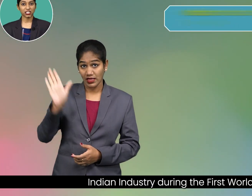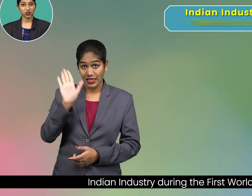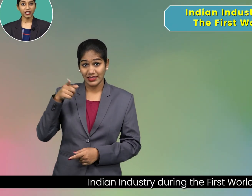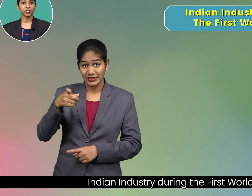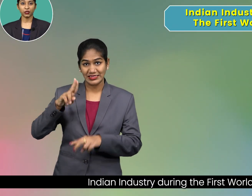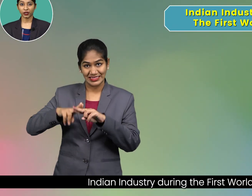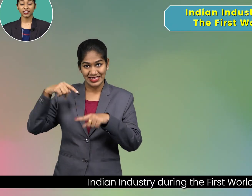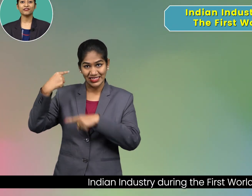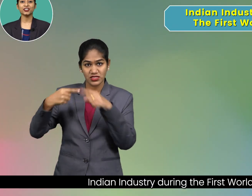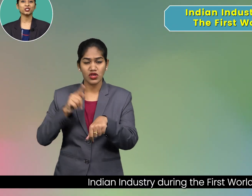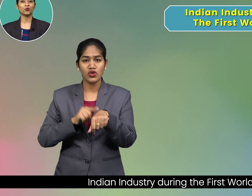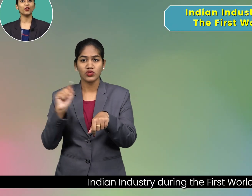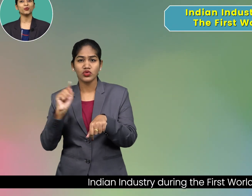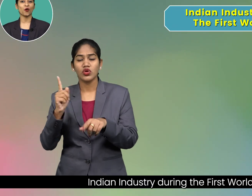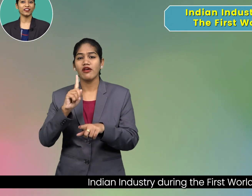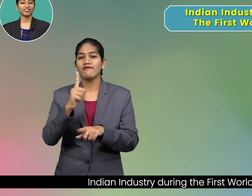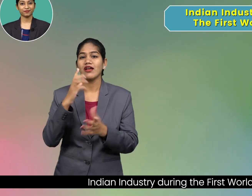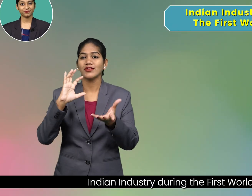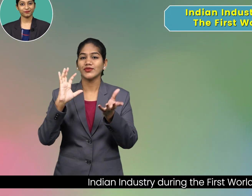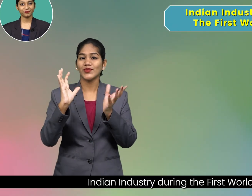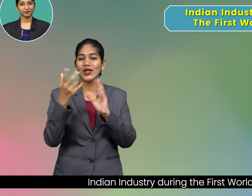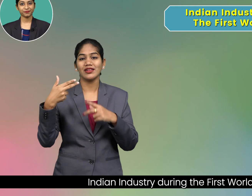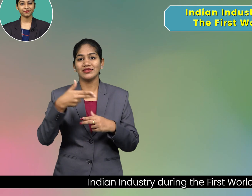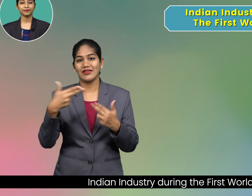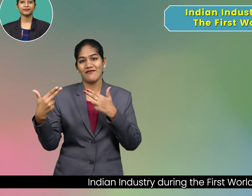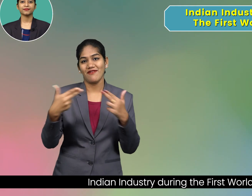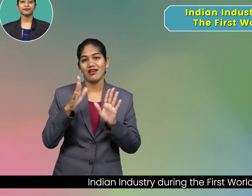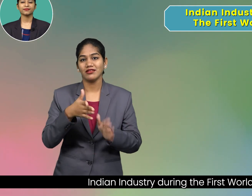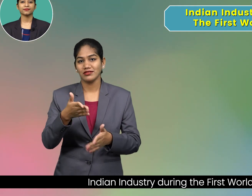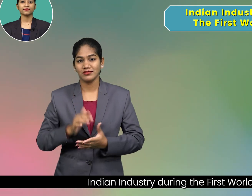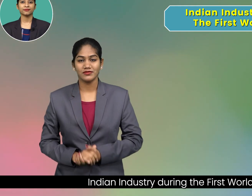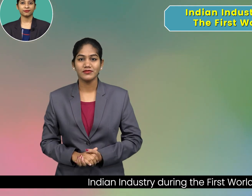Indian industry during the First World War.